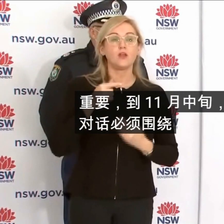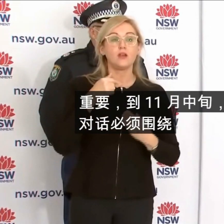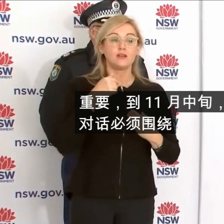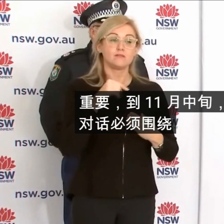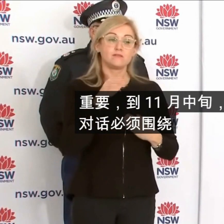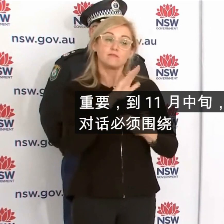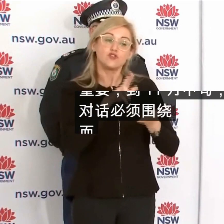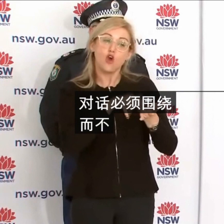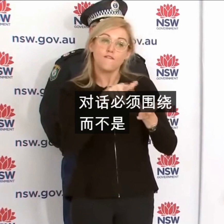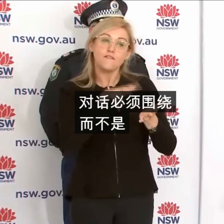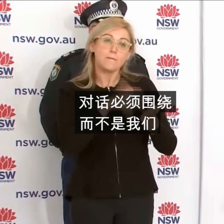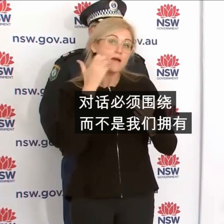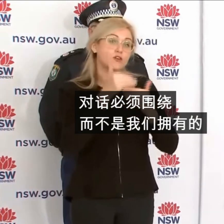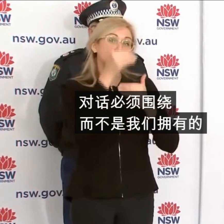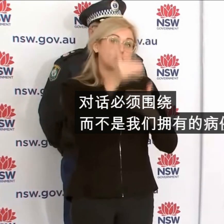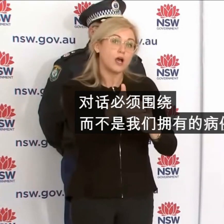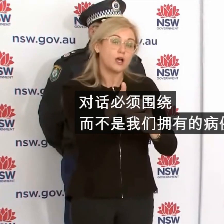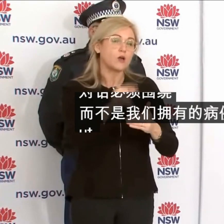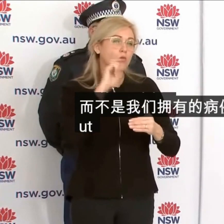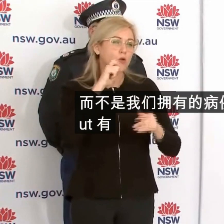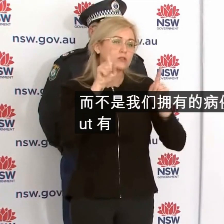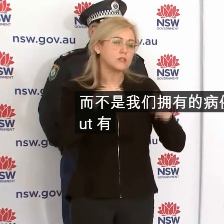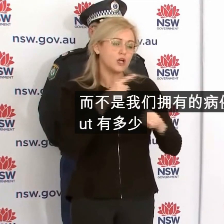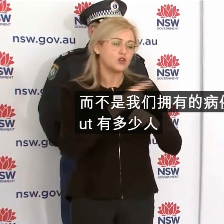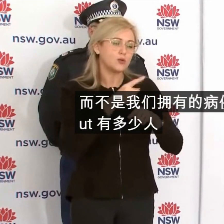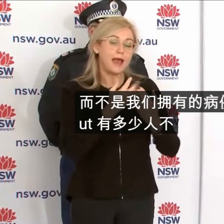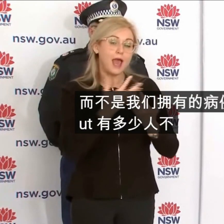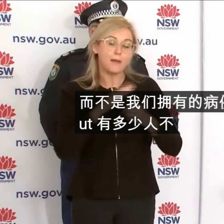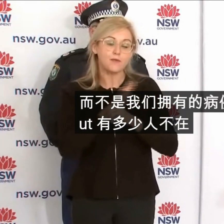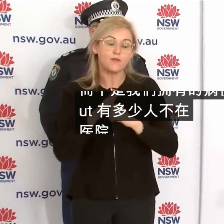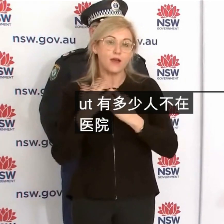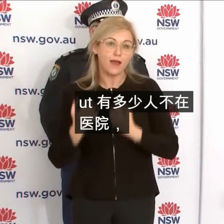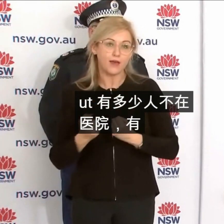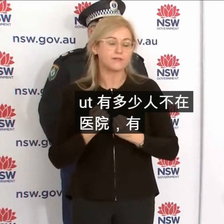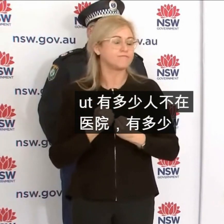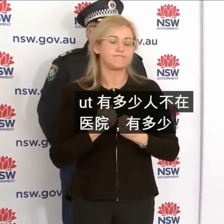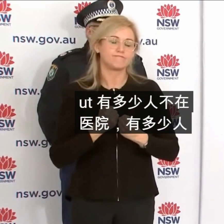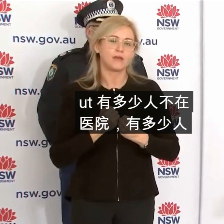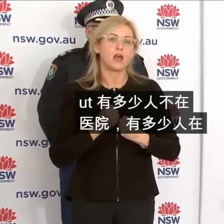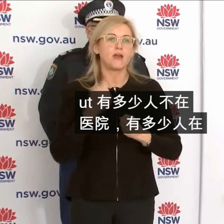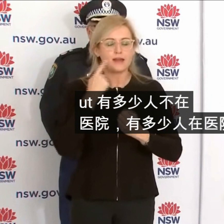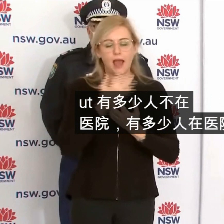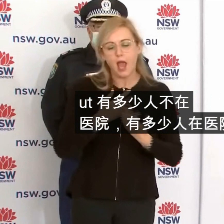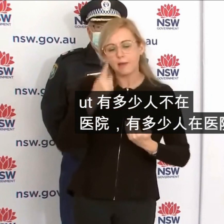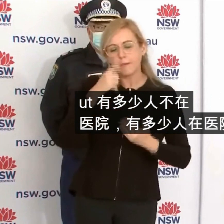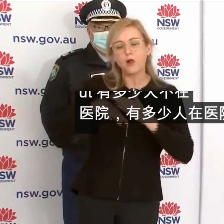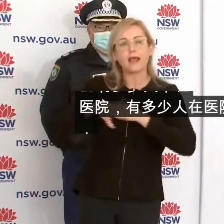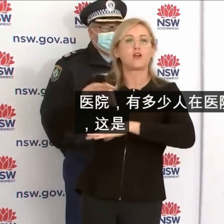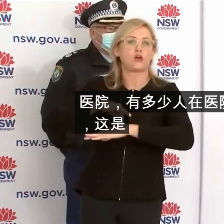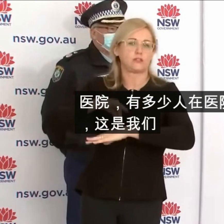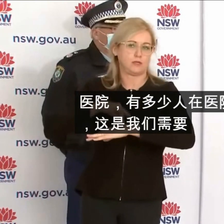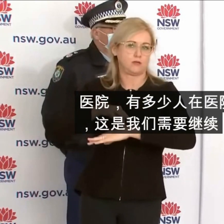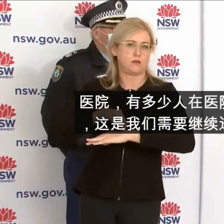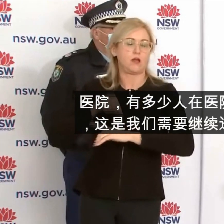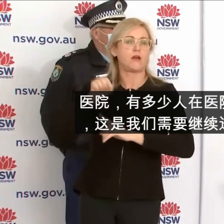has to be around not so much the number of cases we have, but how many people we're keeping out of hospital, how many people are in hospital.